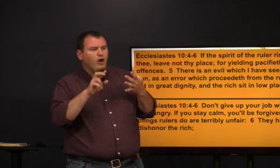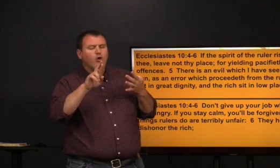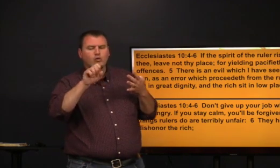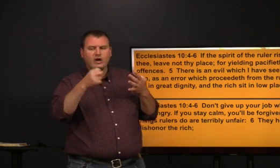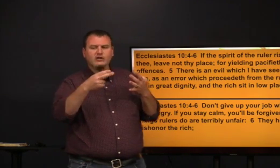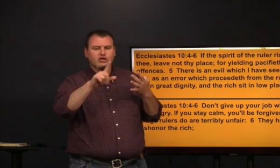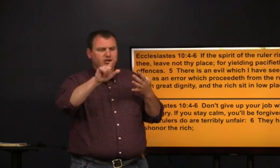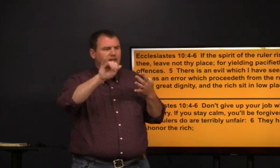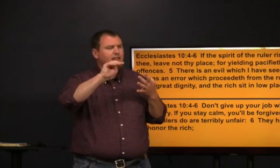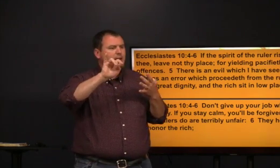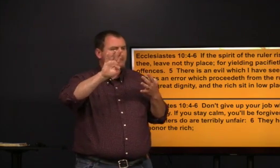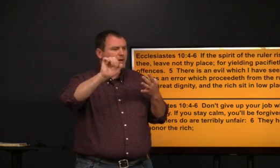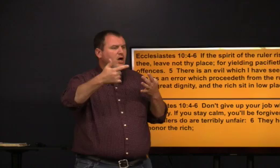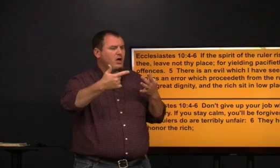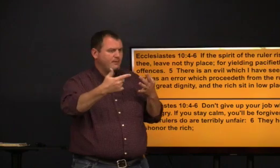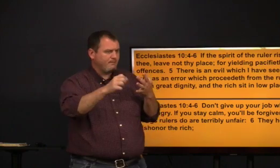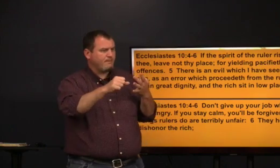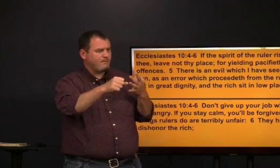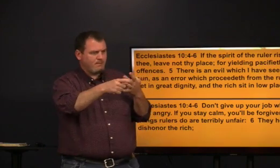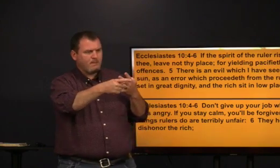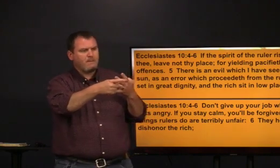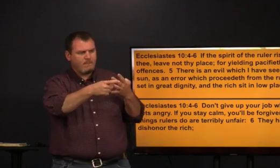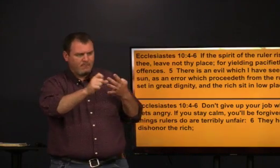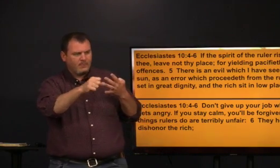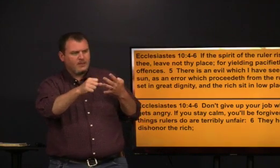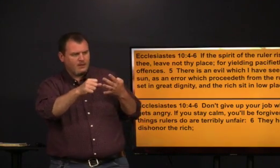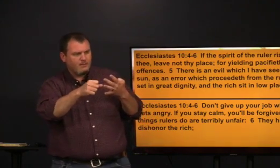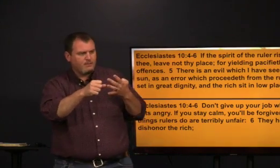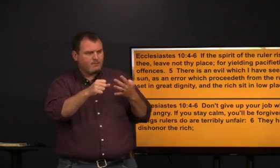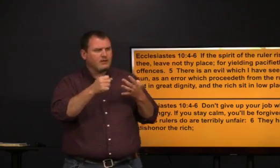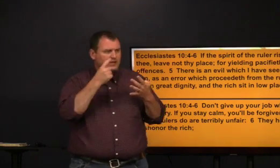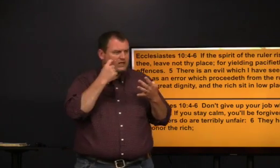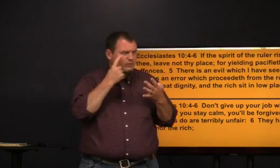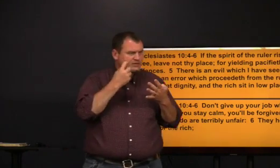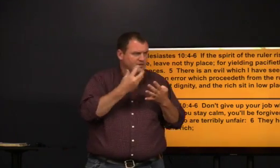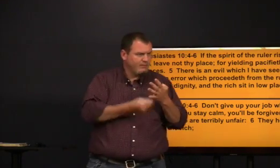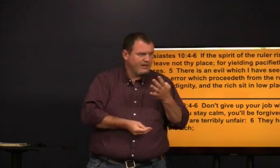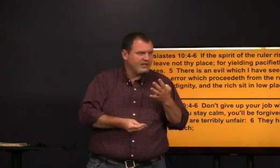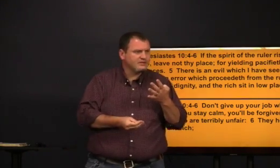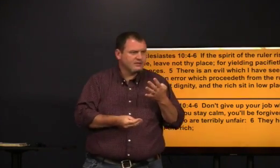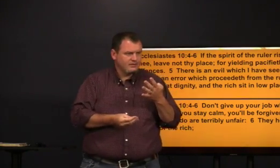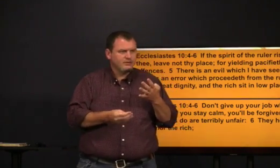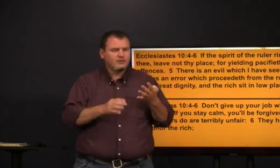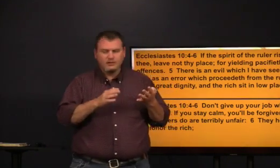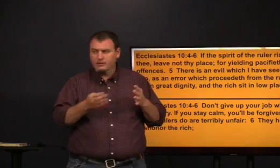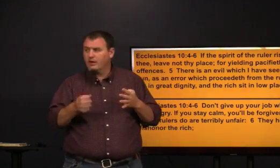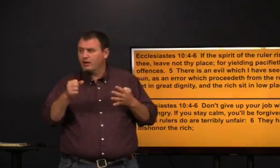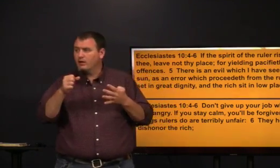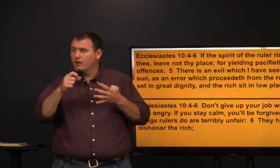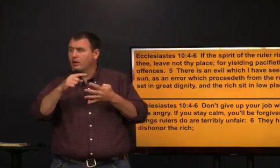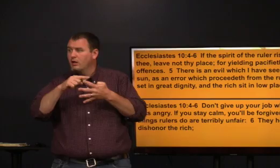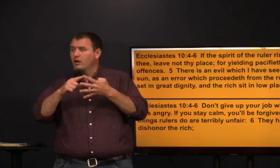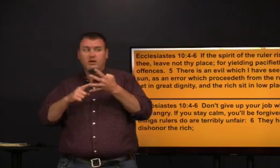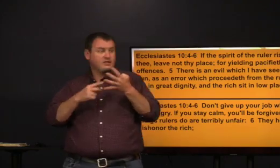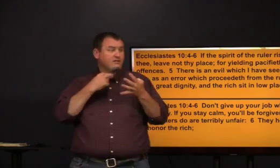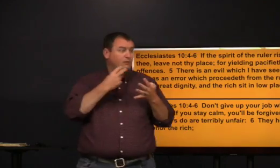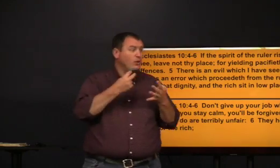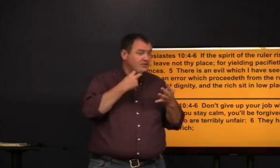Oh, Rush Limbaugh. Yep. He recently passed. Yeah. He's a voice.